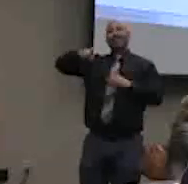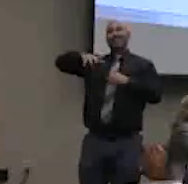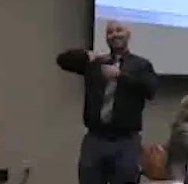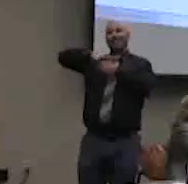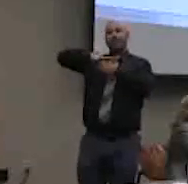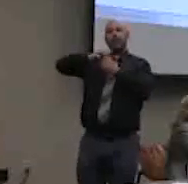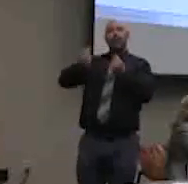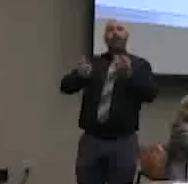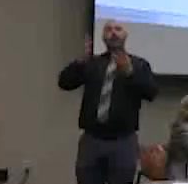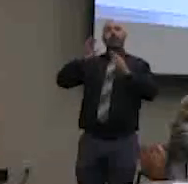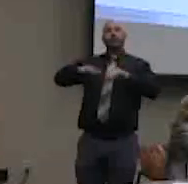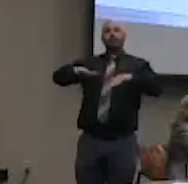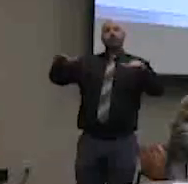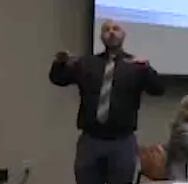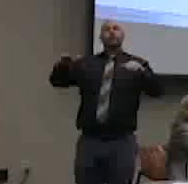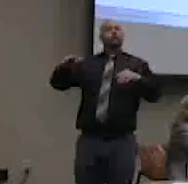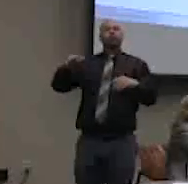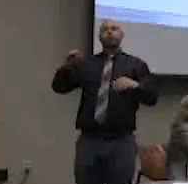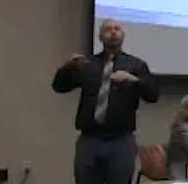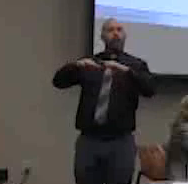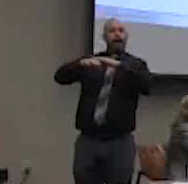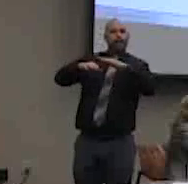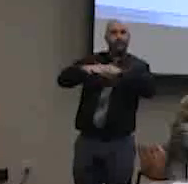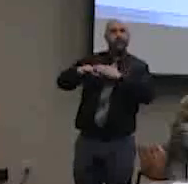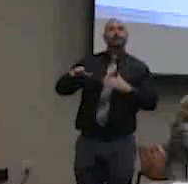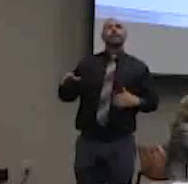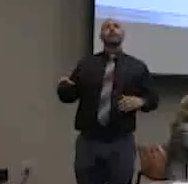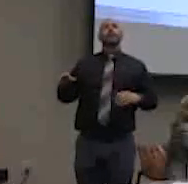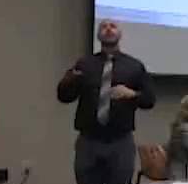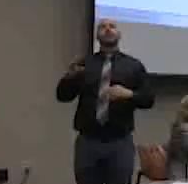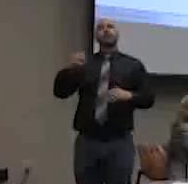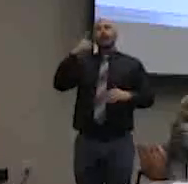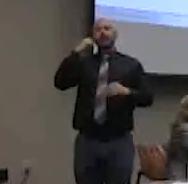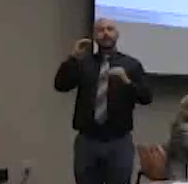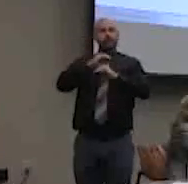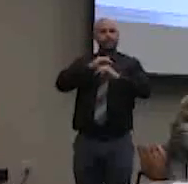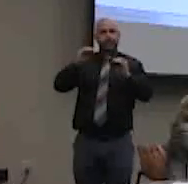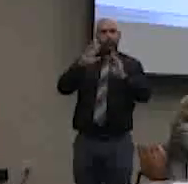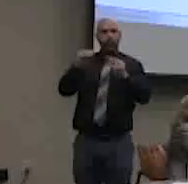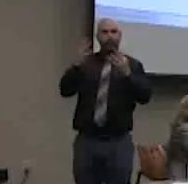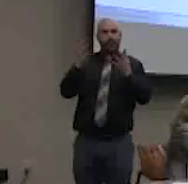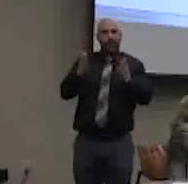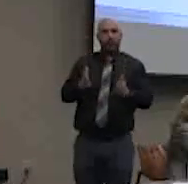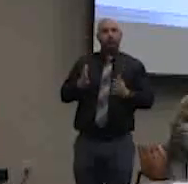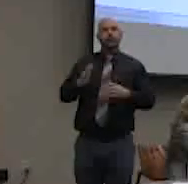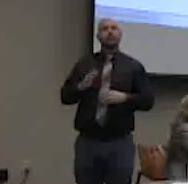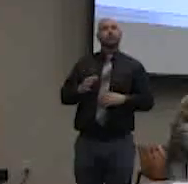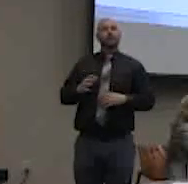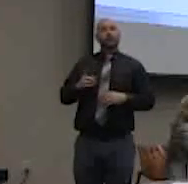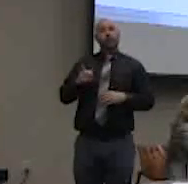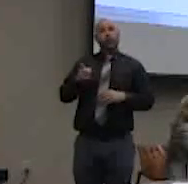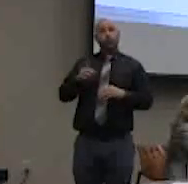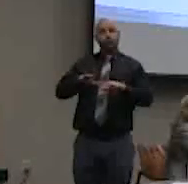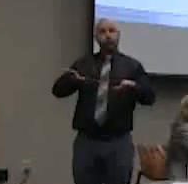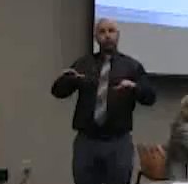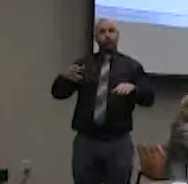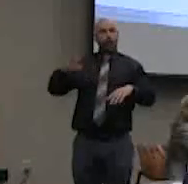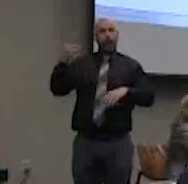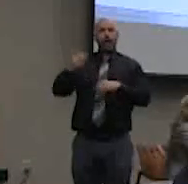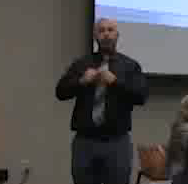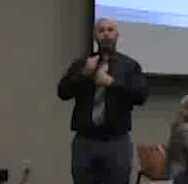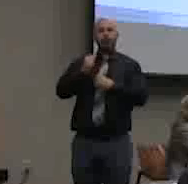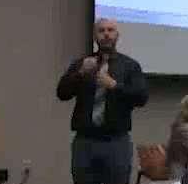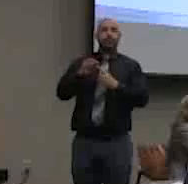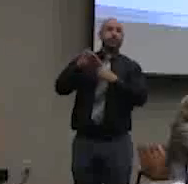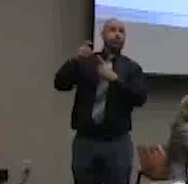access simply due to the fact that there were no providers. And these are children that are at high risk, many of them with special needs